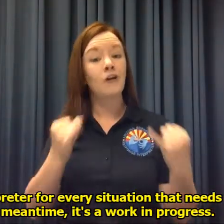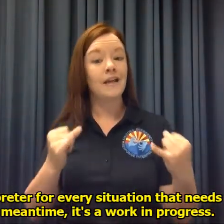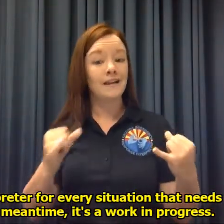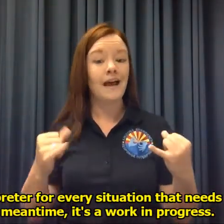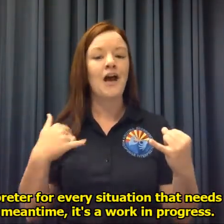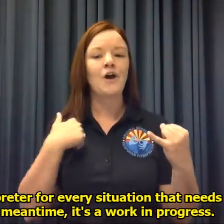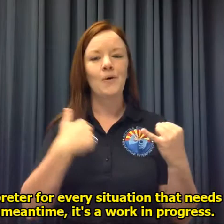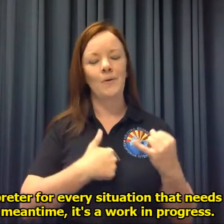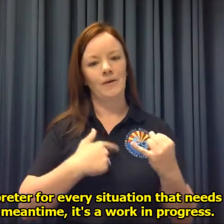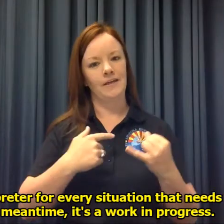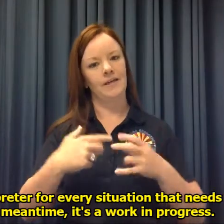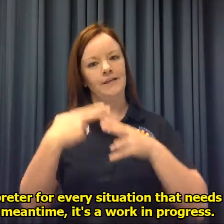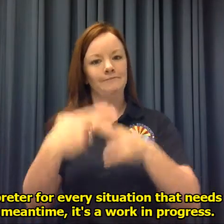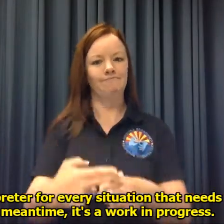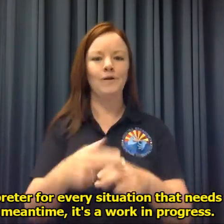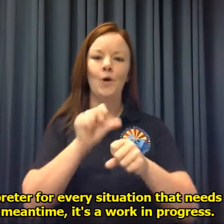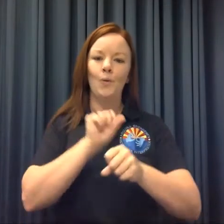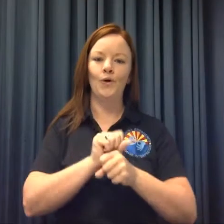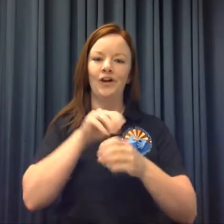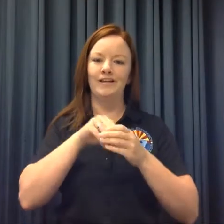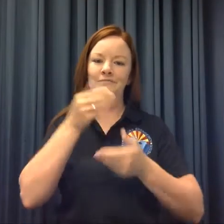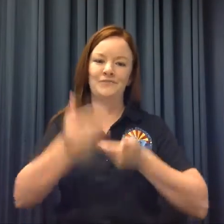In the meantime, it's a work in progress.